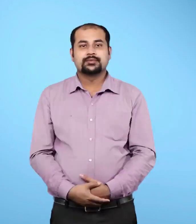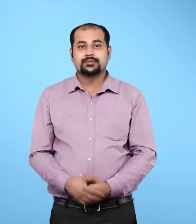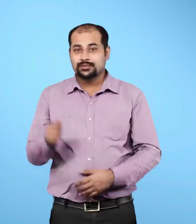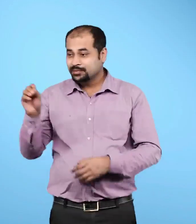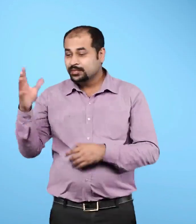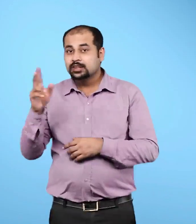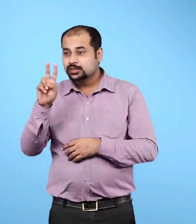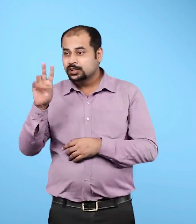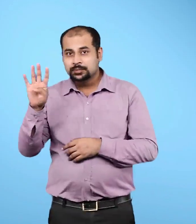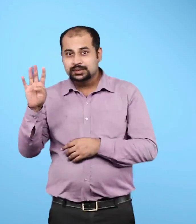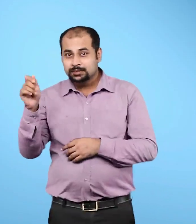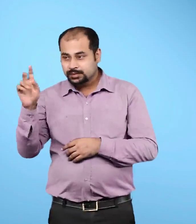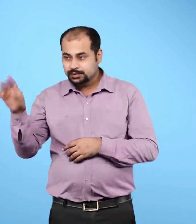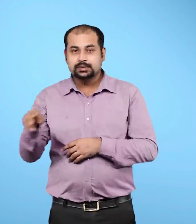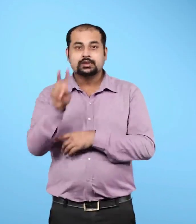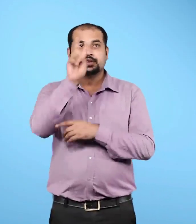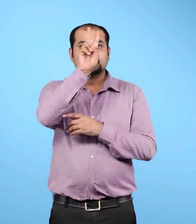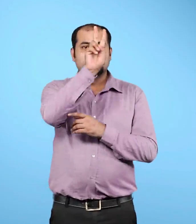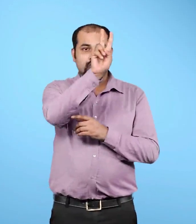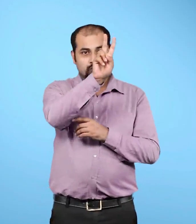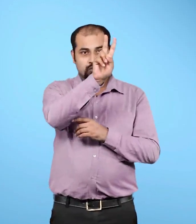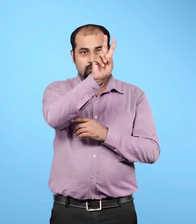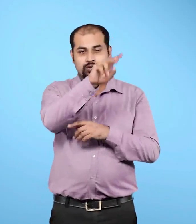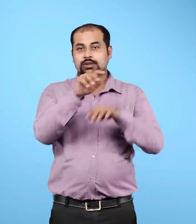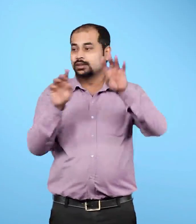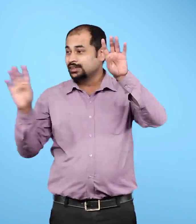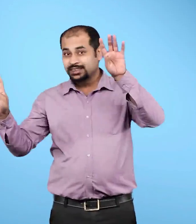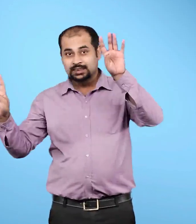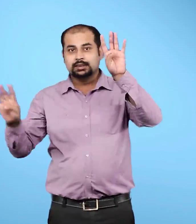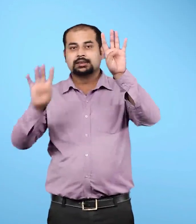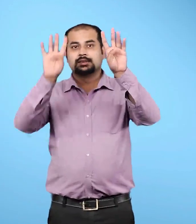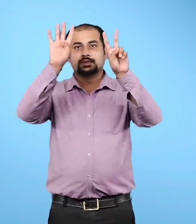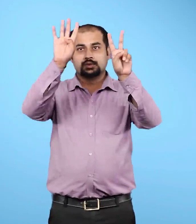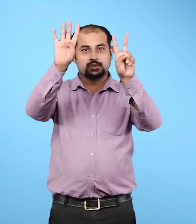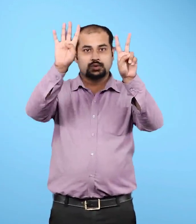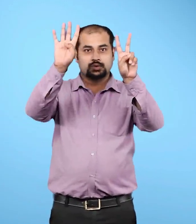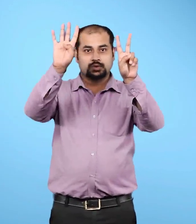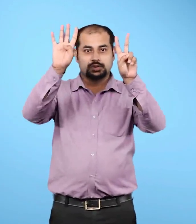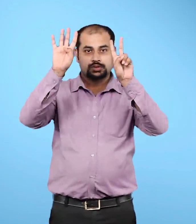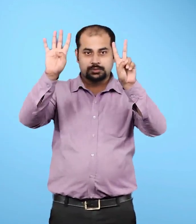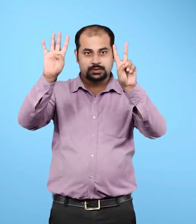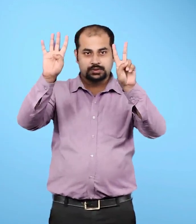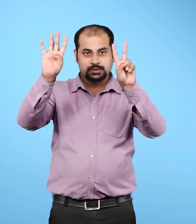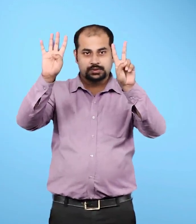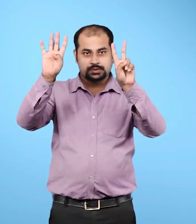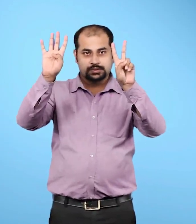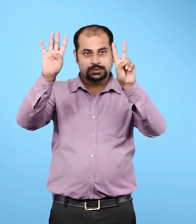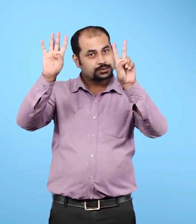The table reads as Row 1. Column 1, number 2 is written. Column